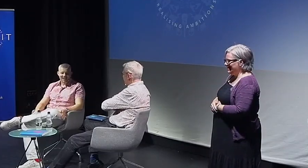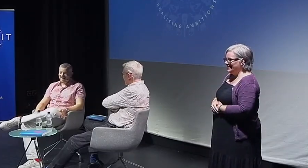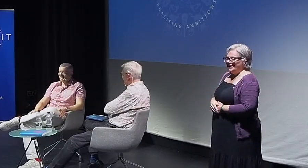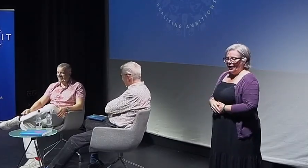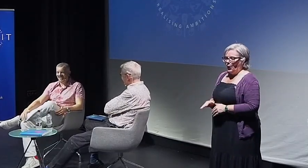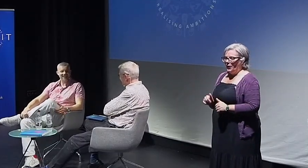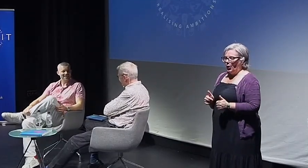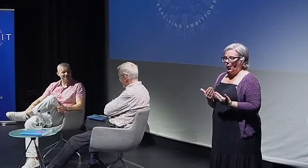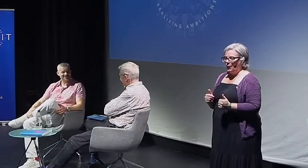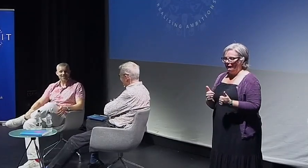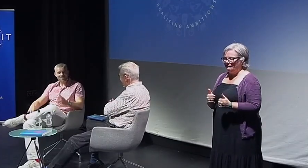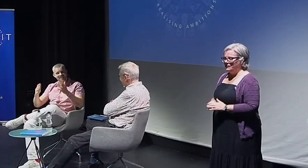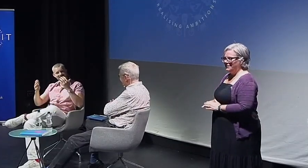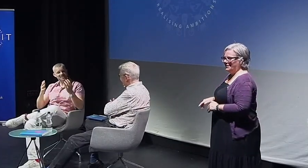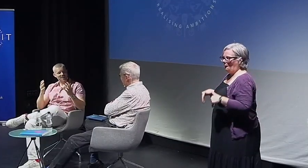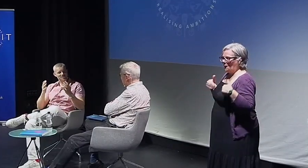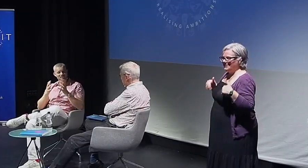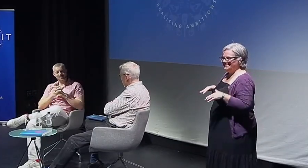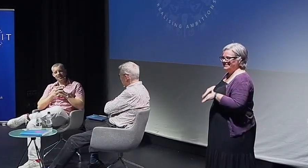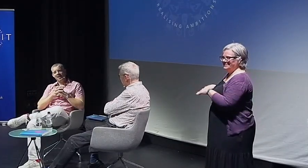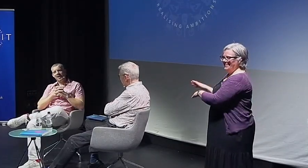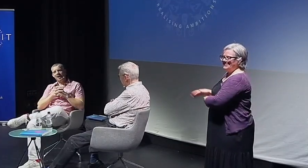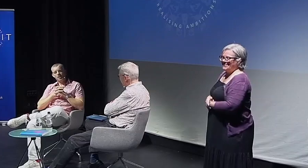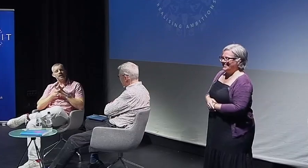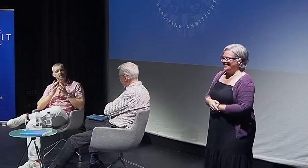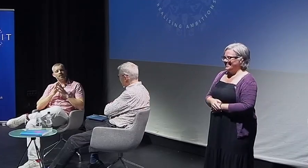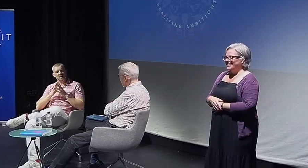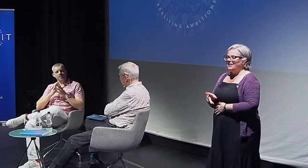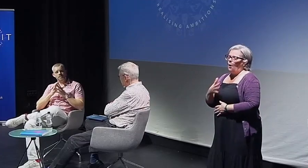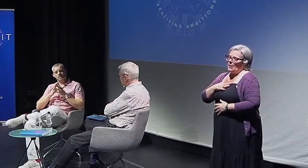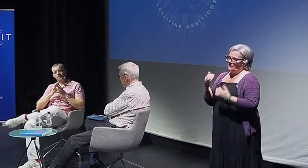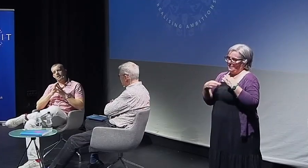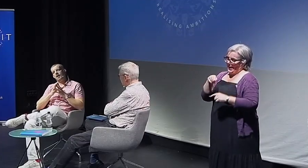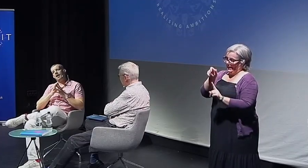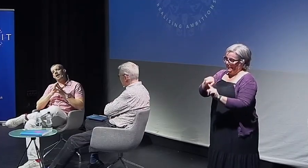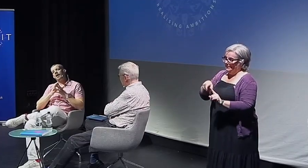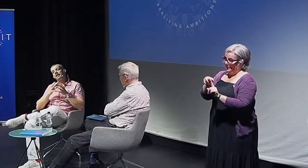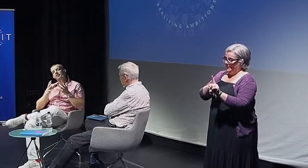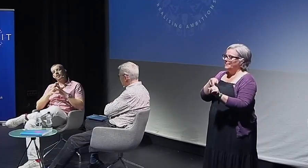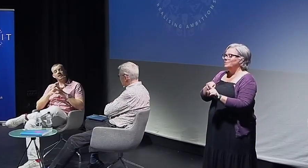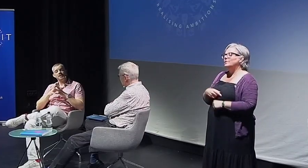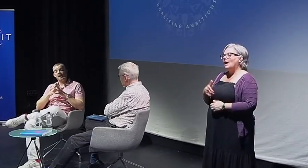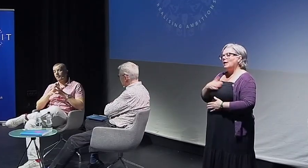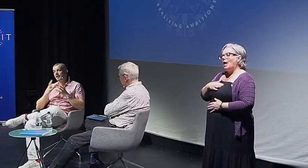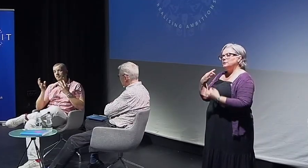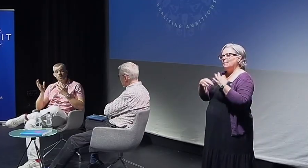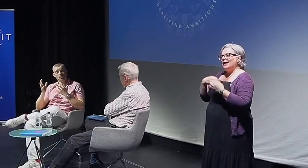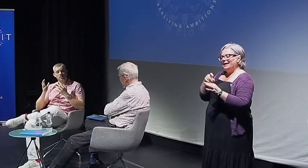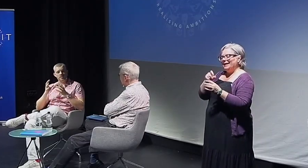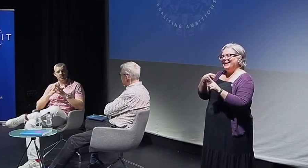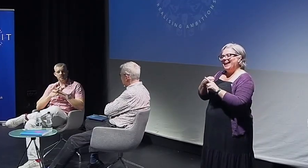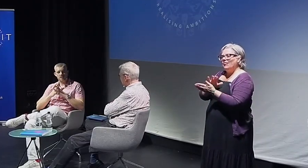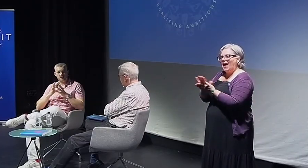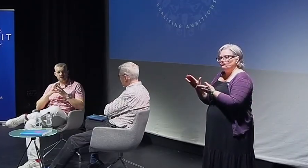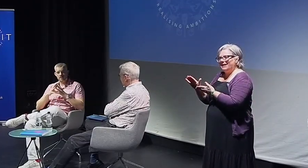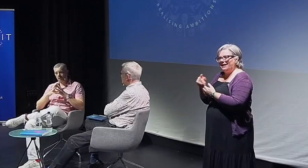cool. And that was like, but I had this interaction with him. I would love to play him. I'd love to play Keith Haring. I'm too old.